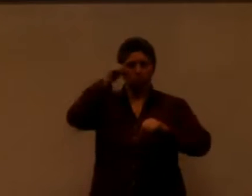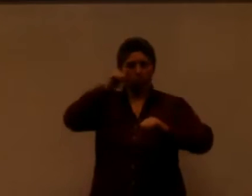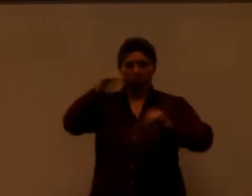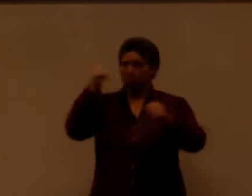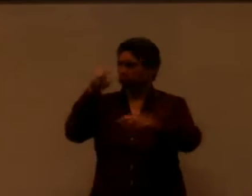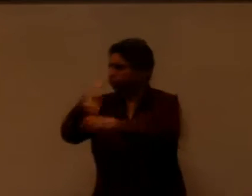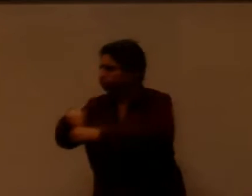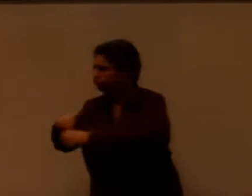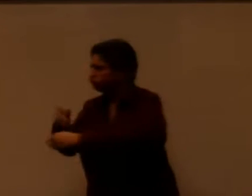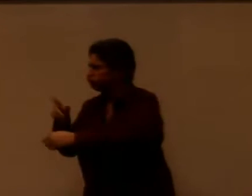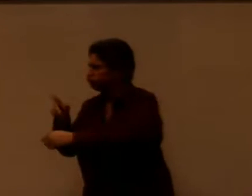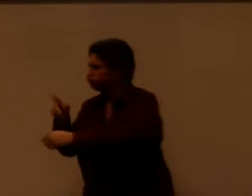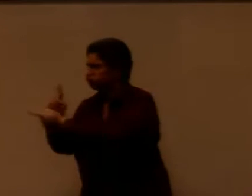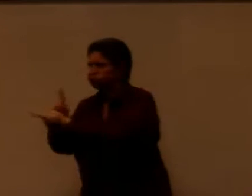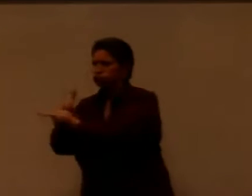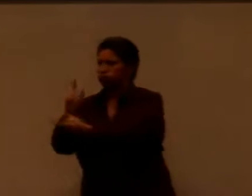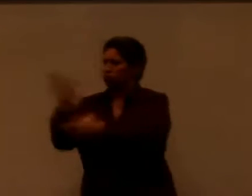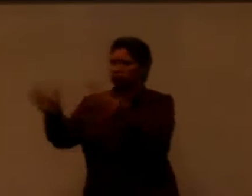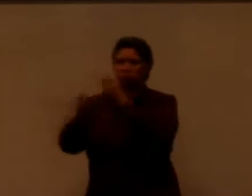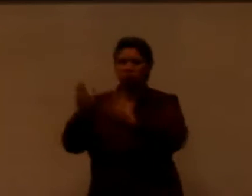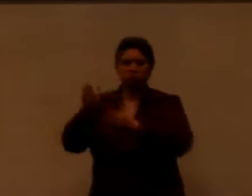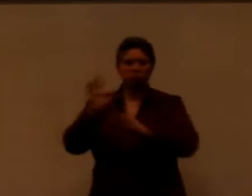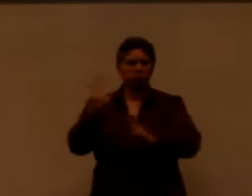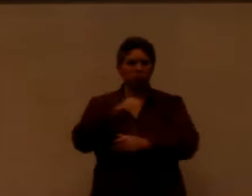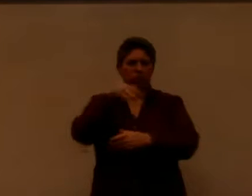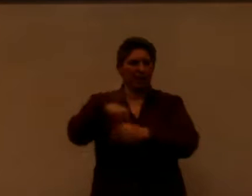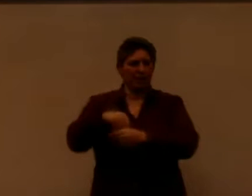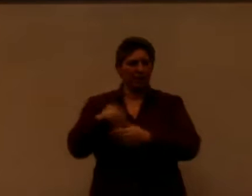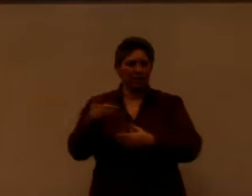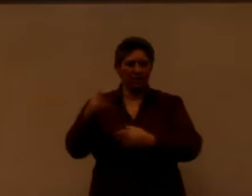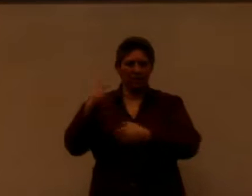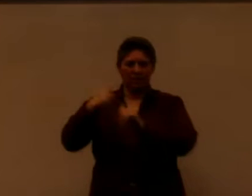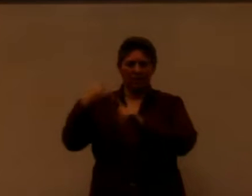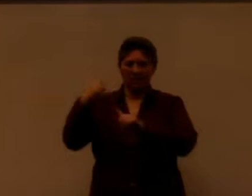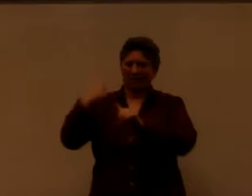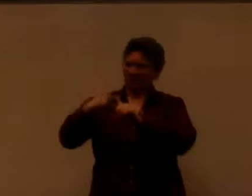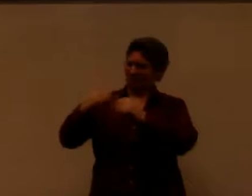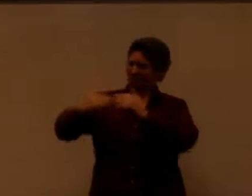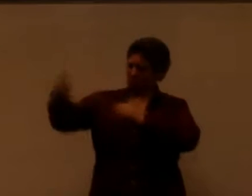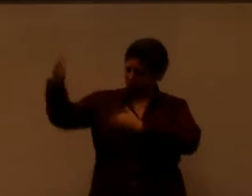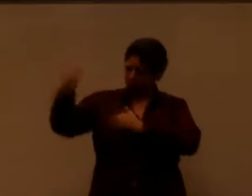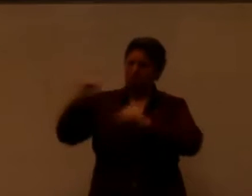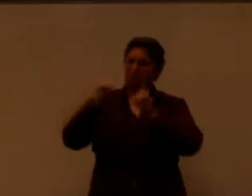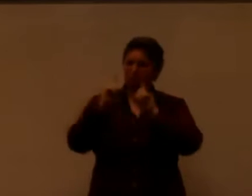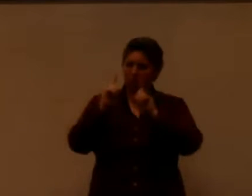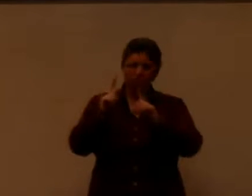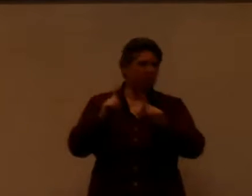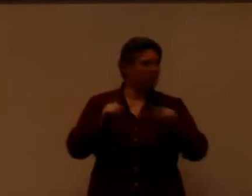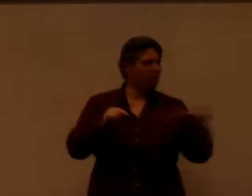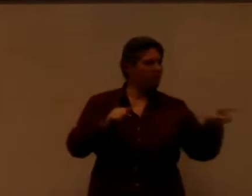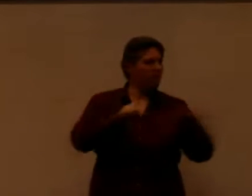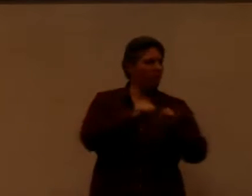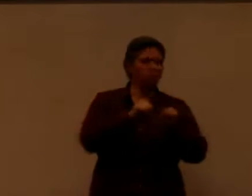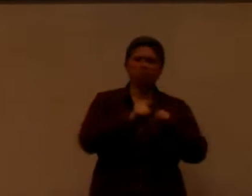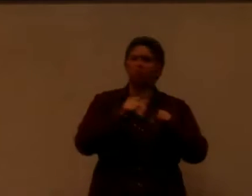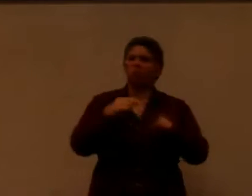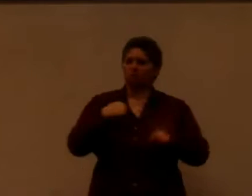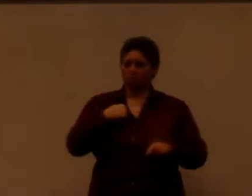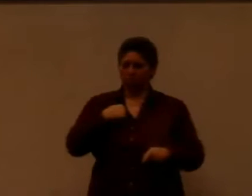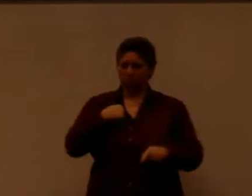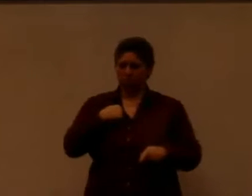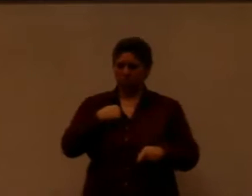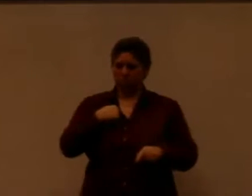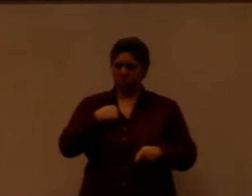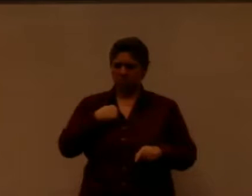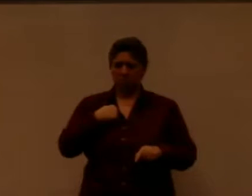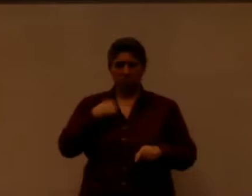who's involved in the deaf community and is aware of the issues that deaf people face every day, and will be continue